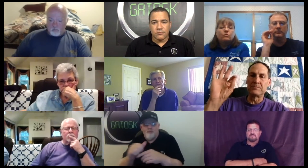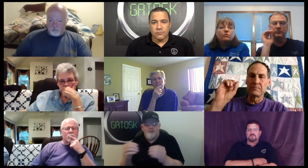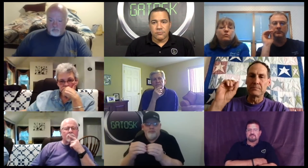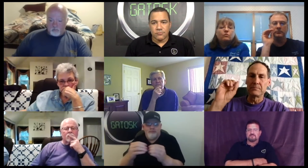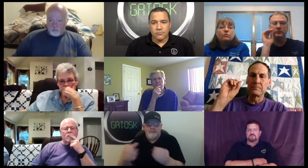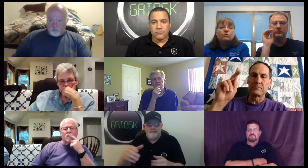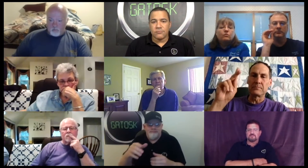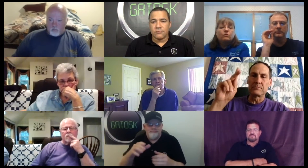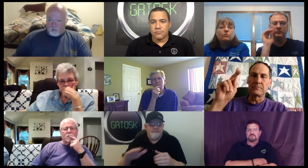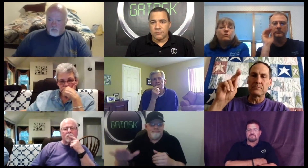help out